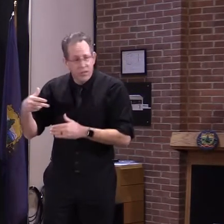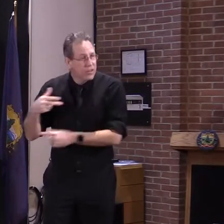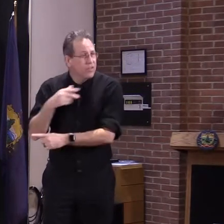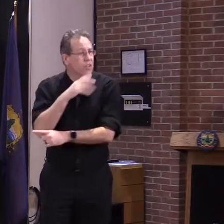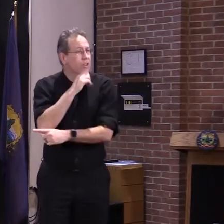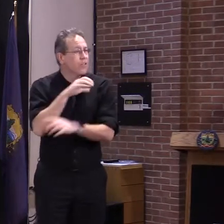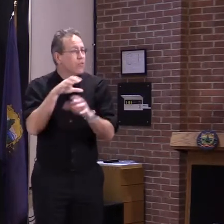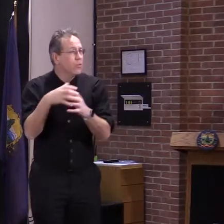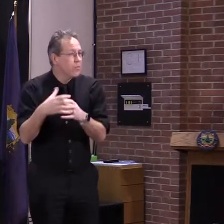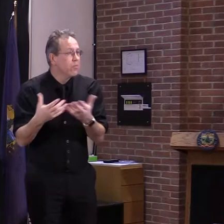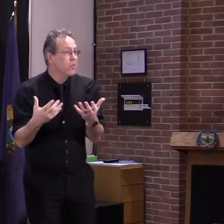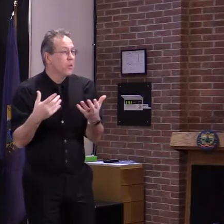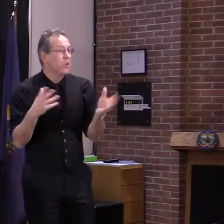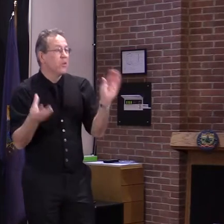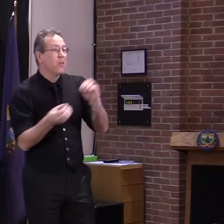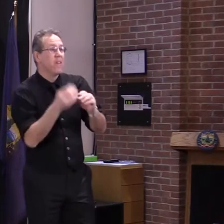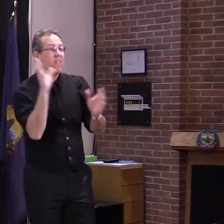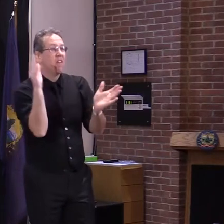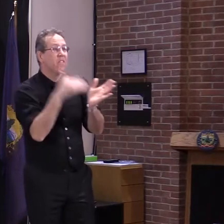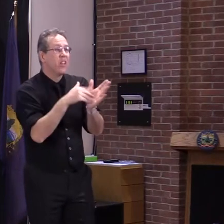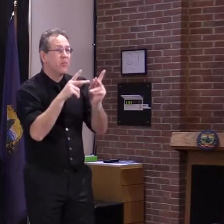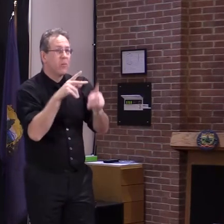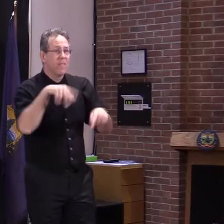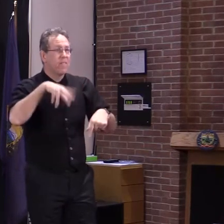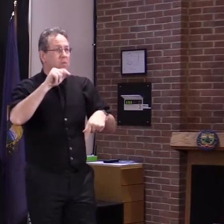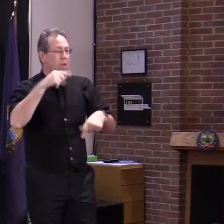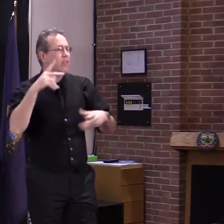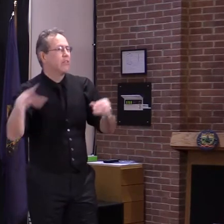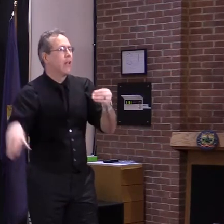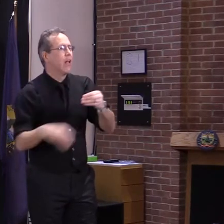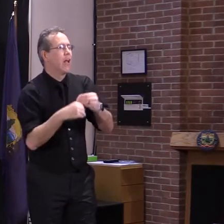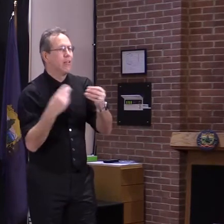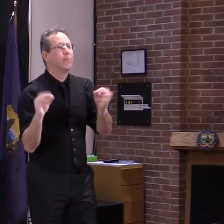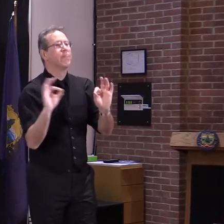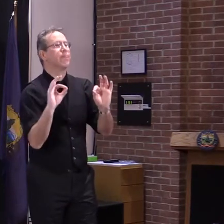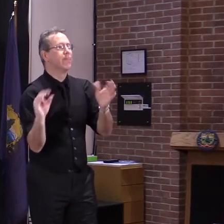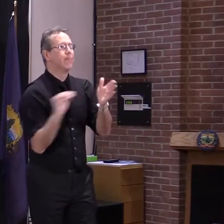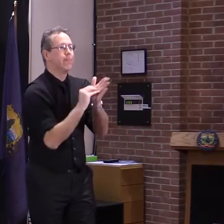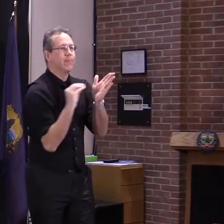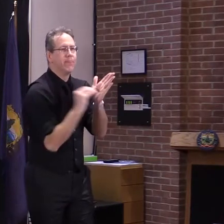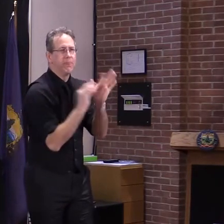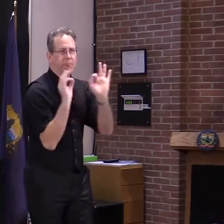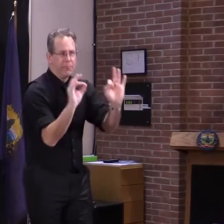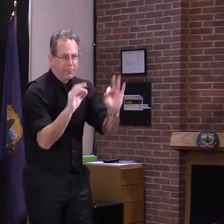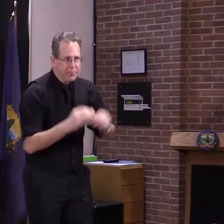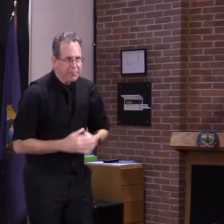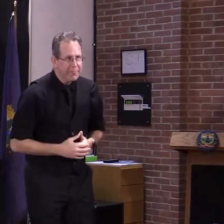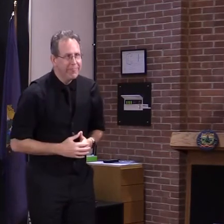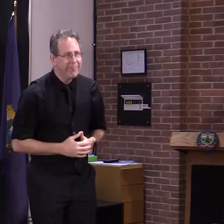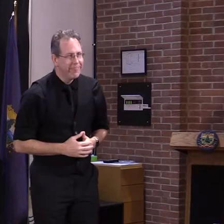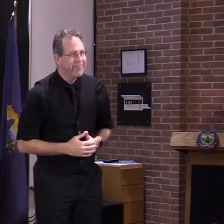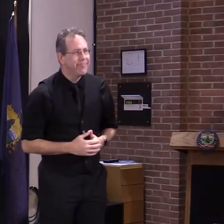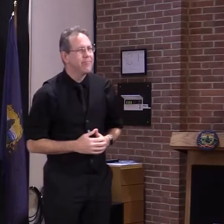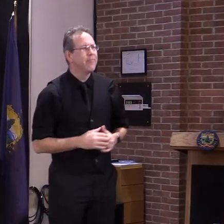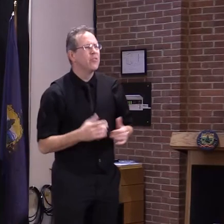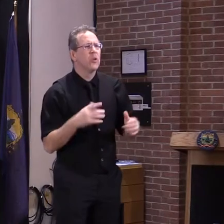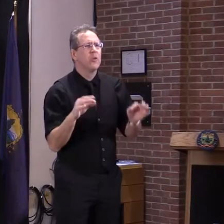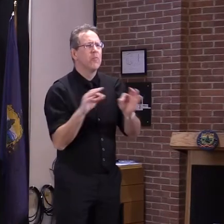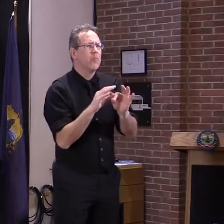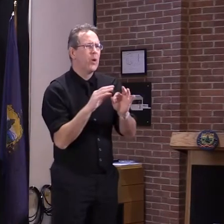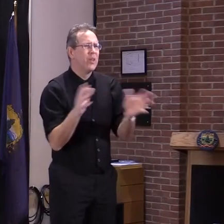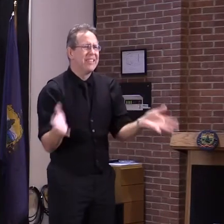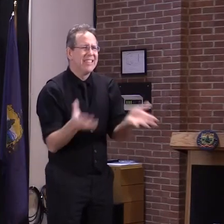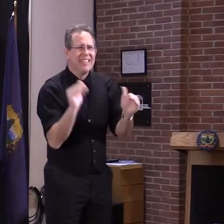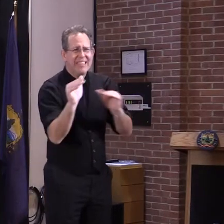booster ranks this week. So continuing to add thousands of Vermonters per week, and again, continue to be important to get your booster shot or to start